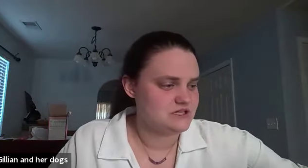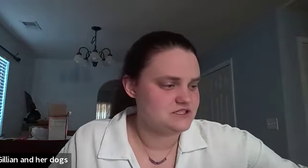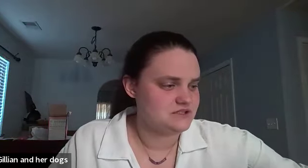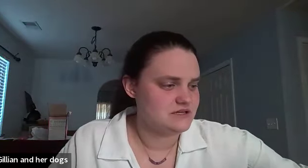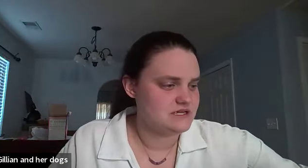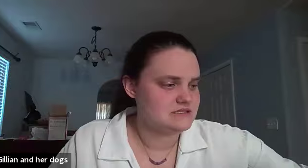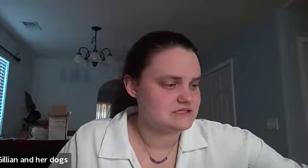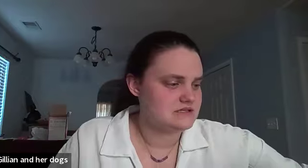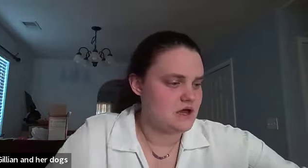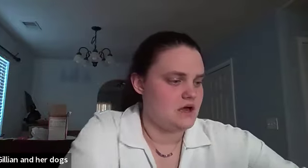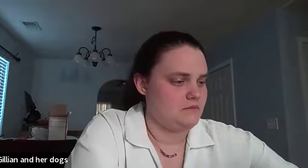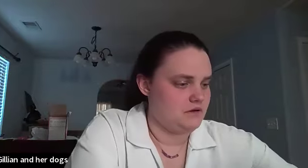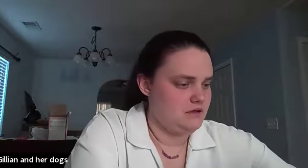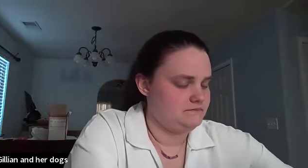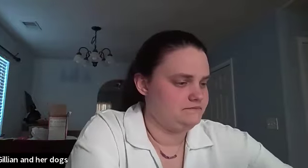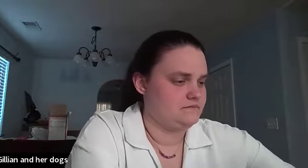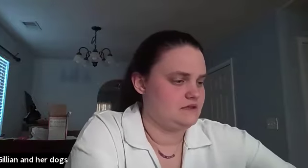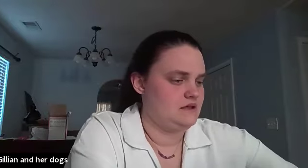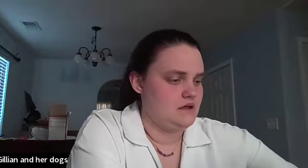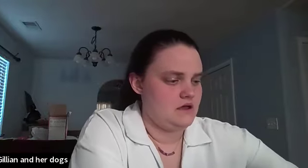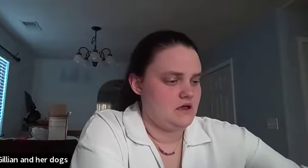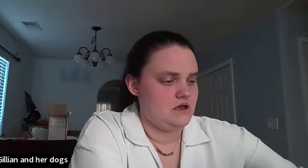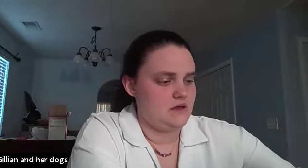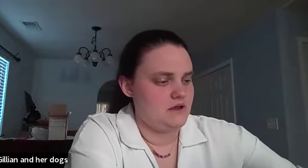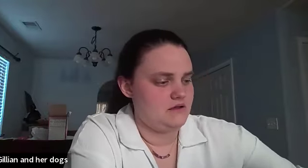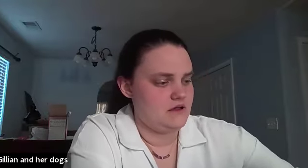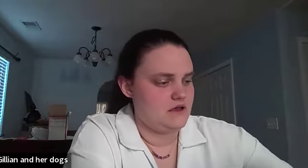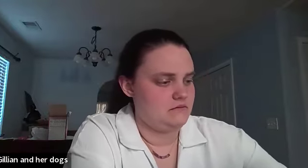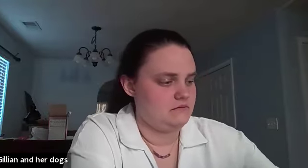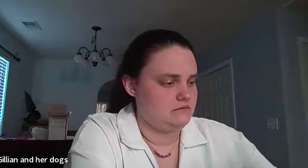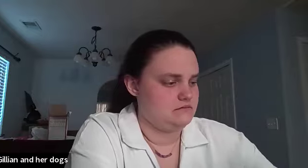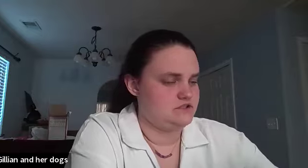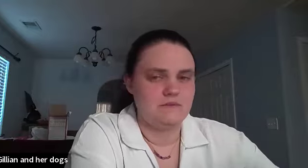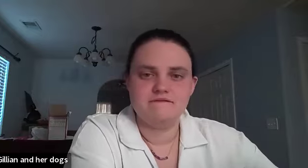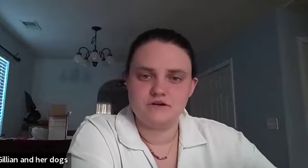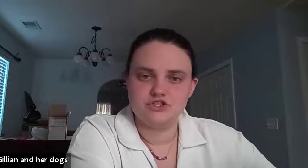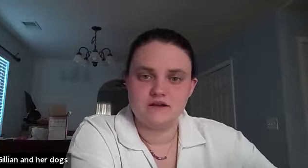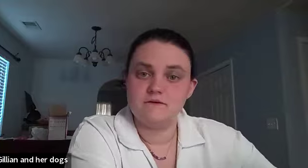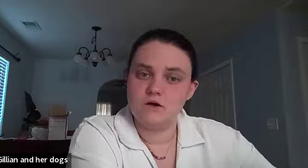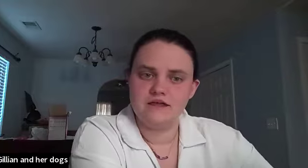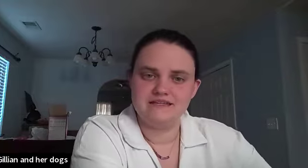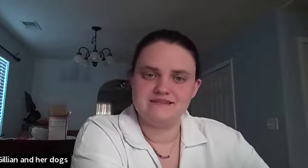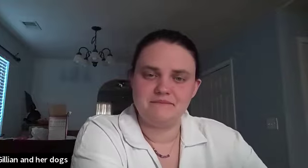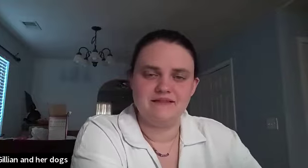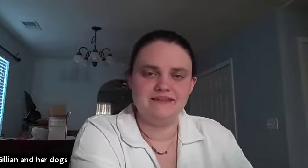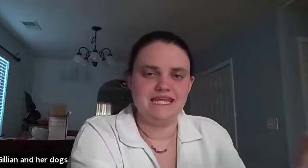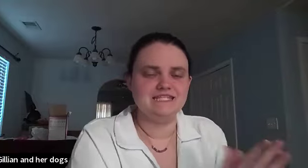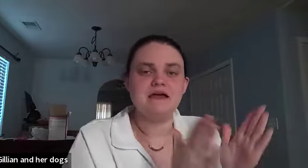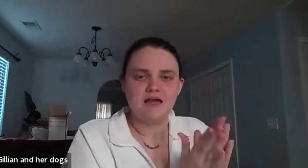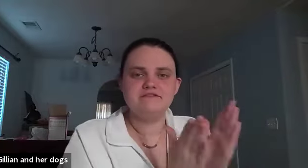gonna do is some um sorry, my phone is trying to fall and it's like it's my lifeline